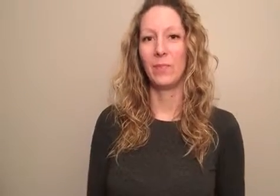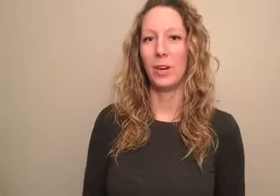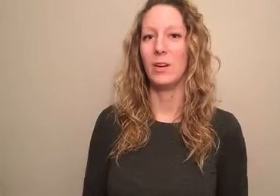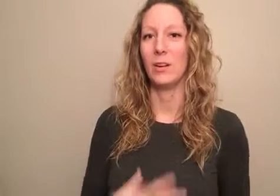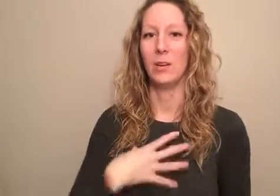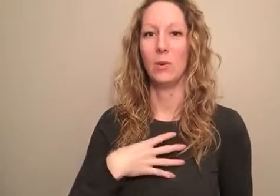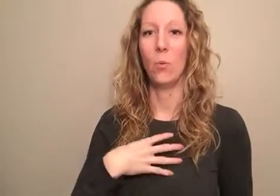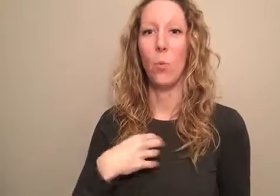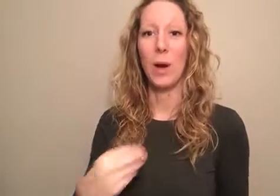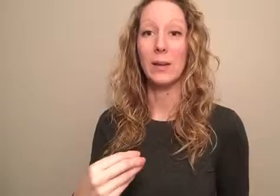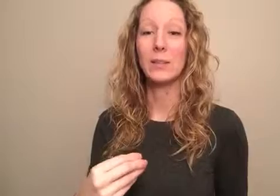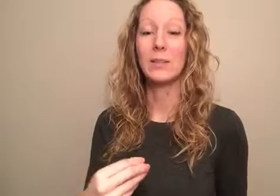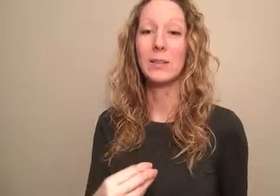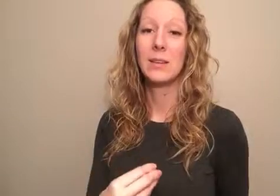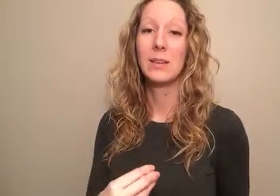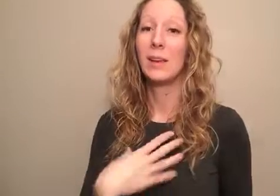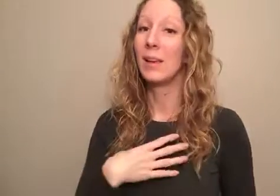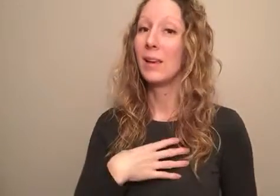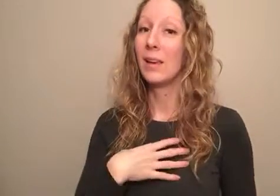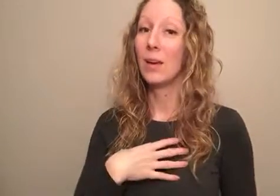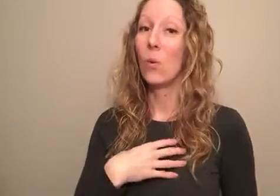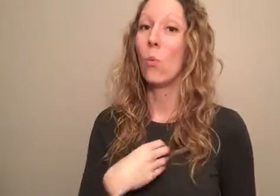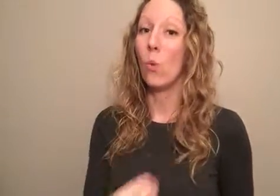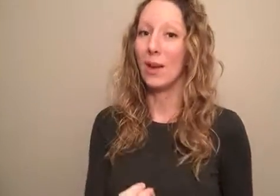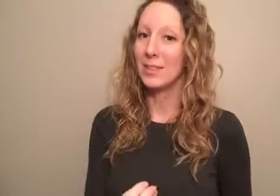Very good. White, white.